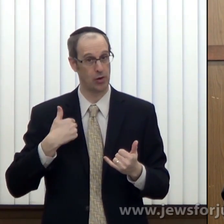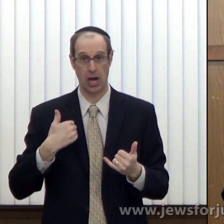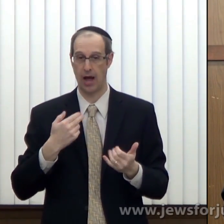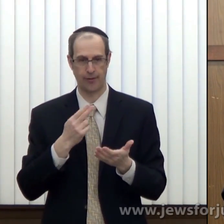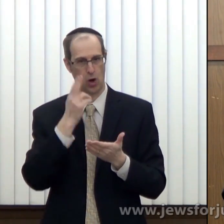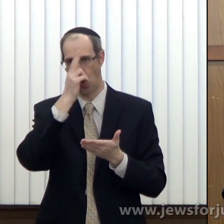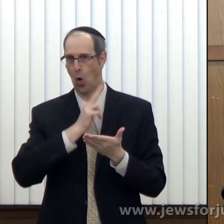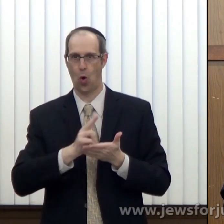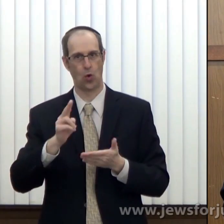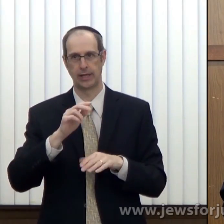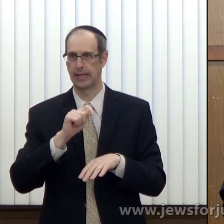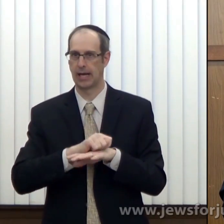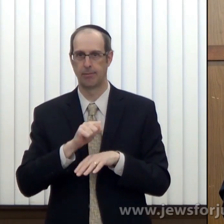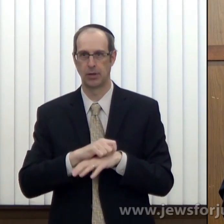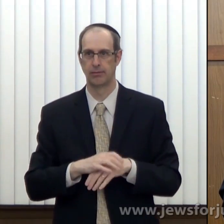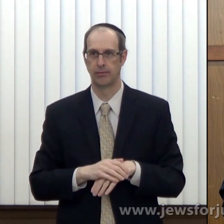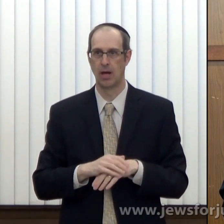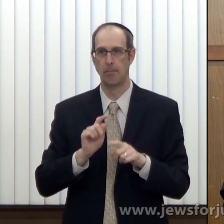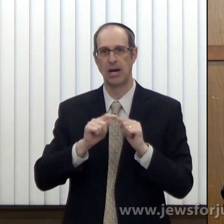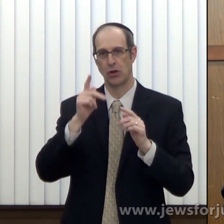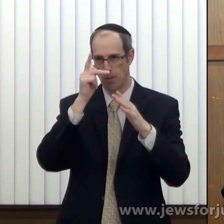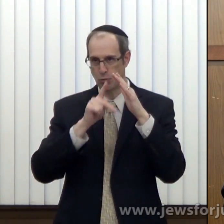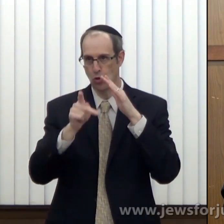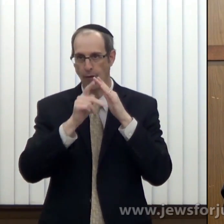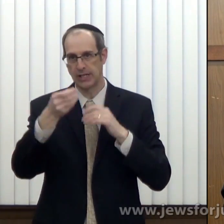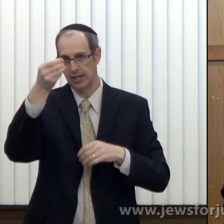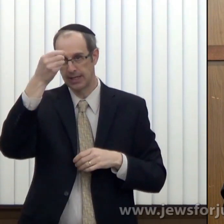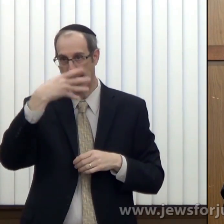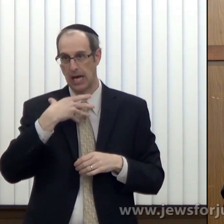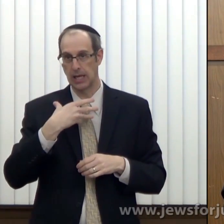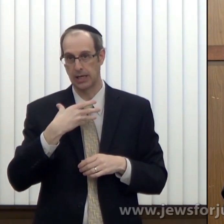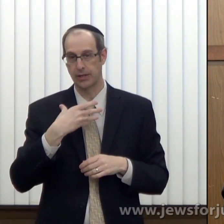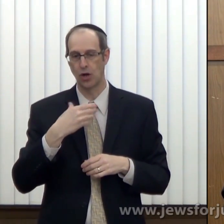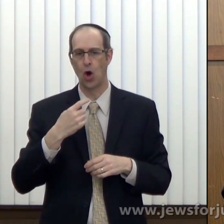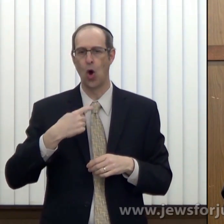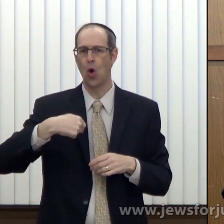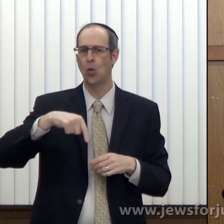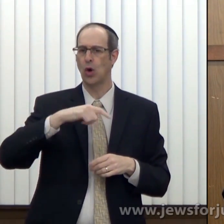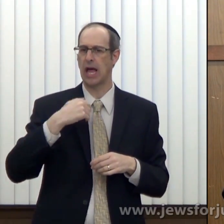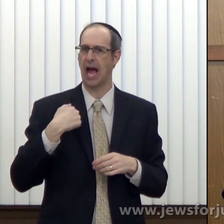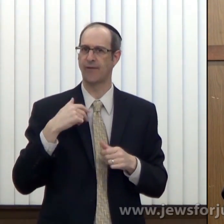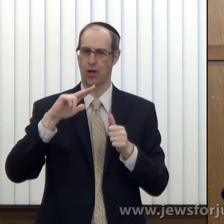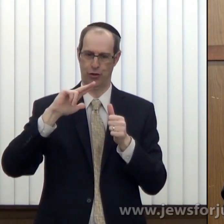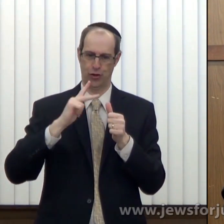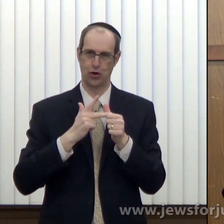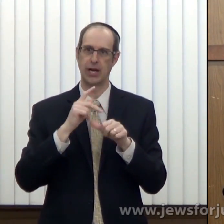Temple. So the prophets tell us we will have a third